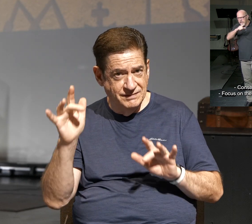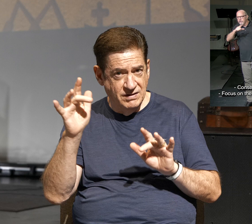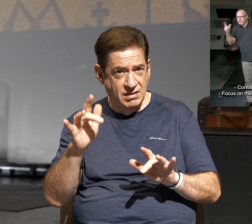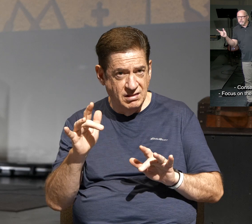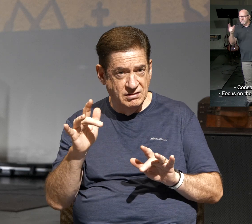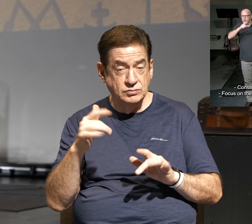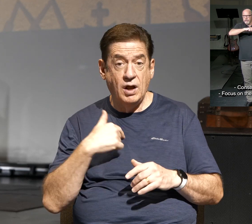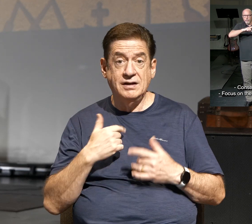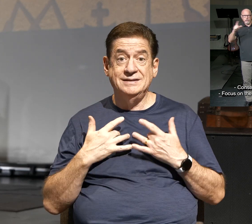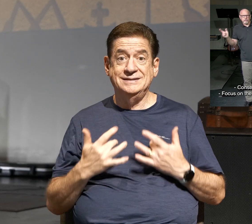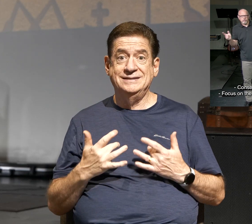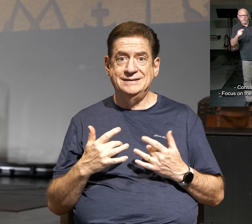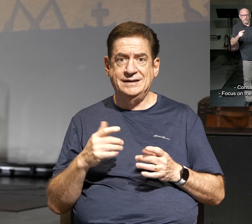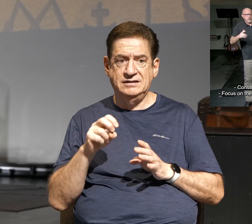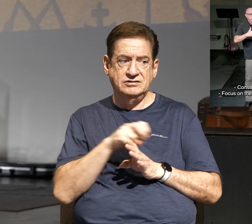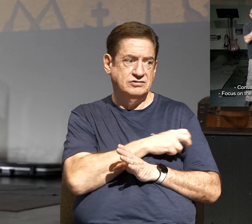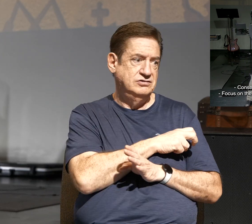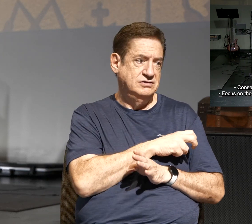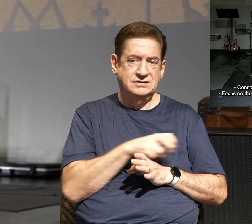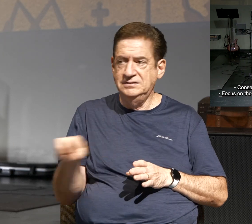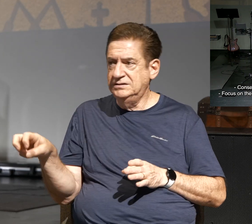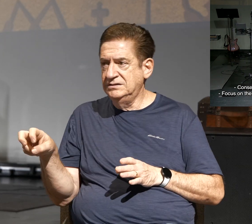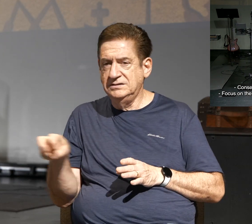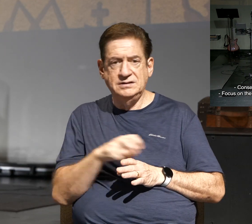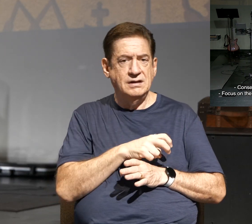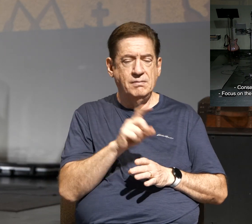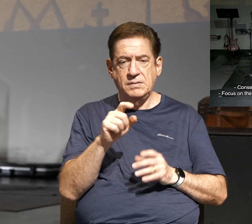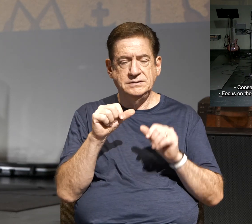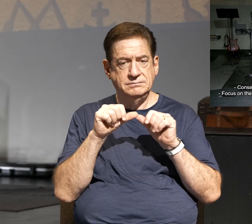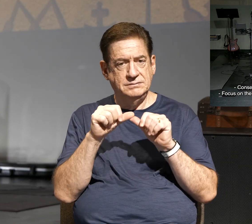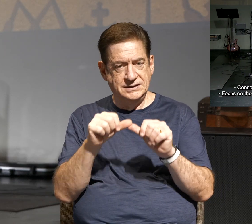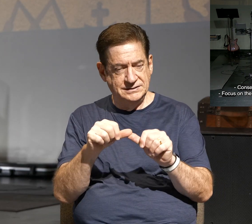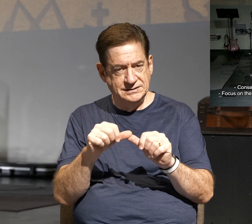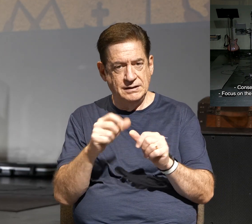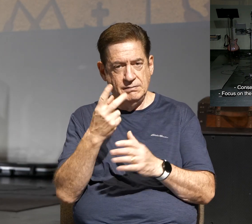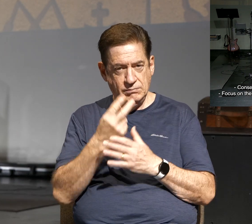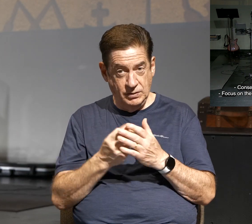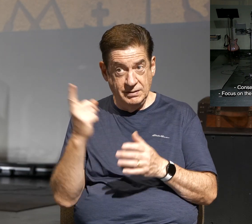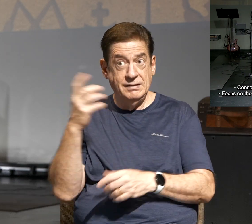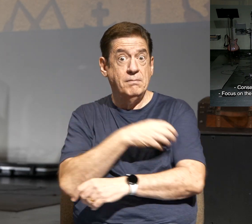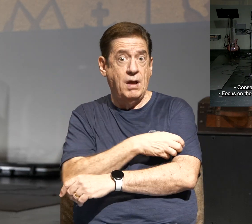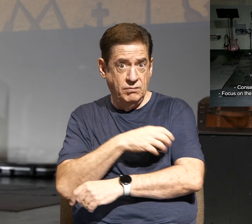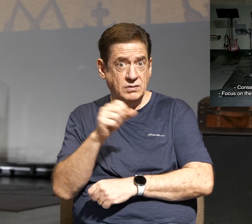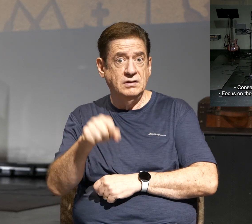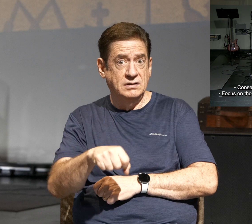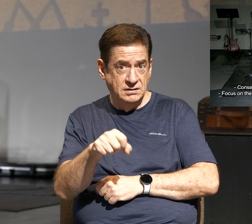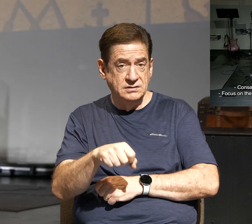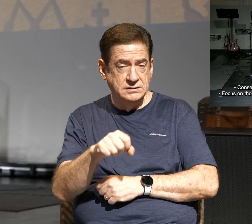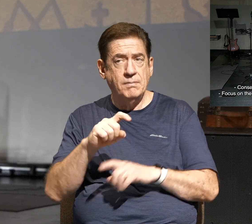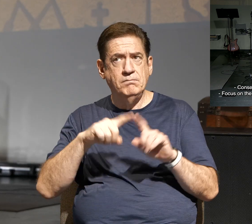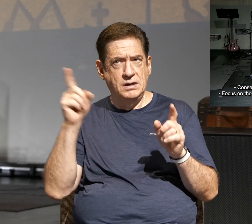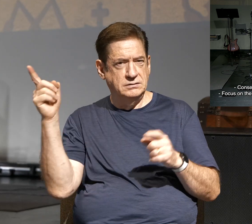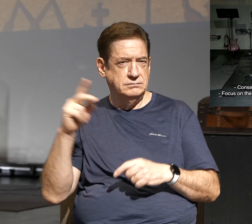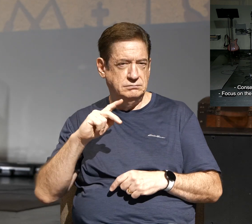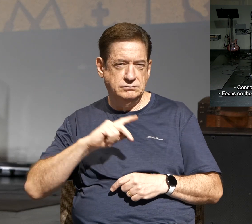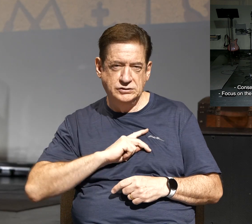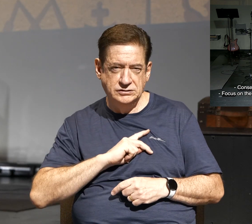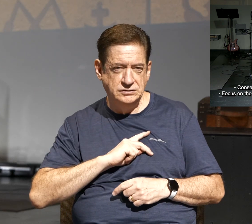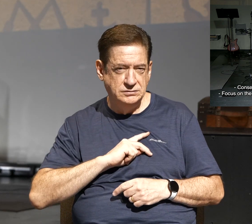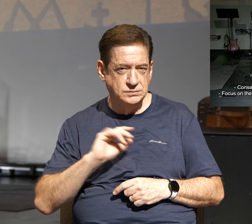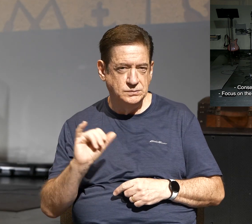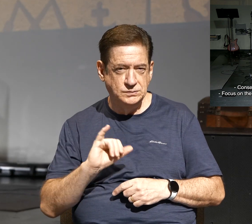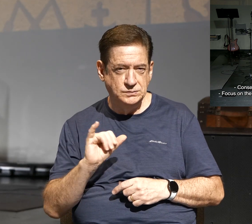our tendency is to swing to one extreme or the other, but you need to maintain both of those. He's powerful and yet he's personal.